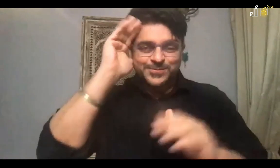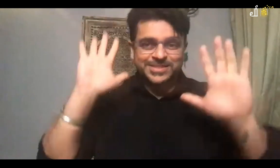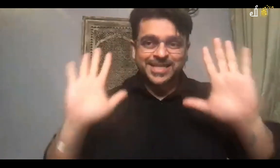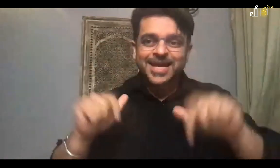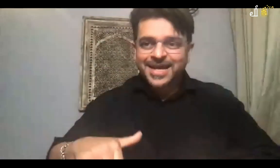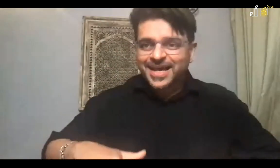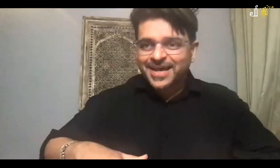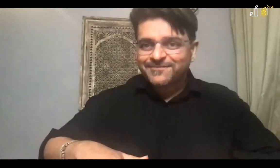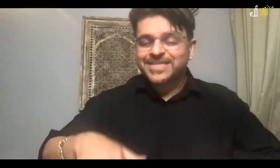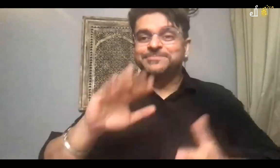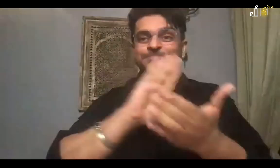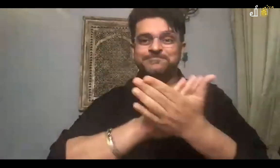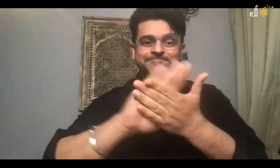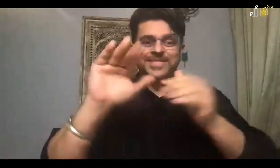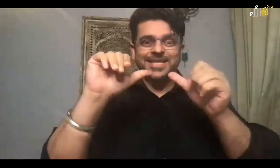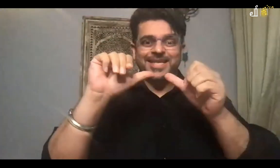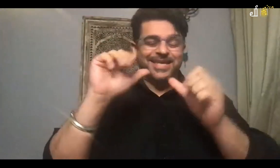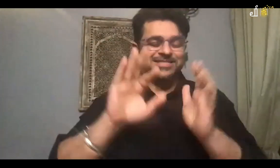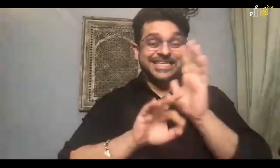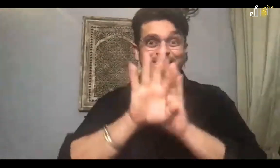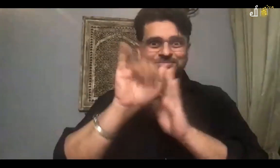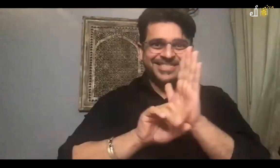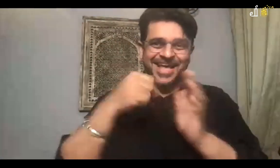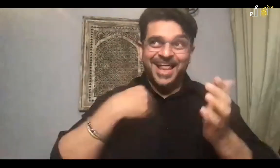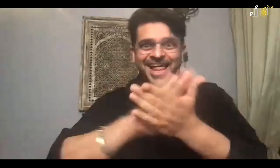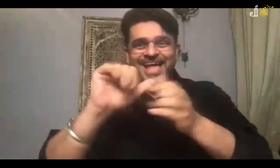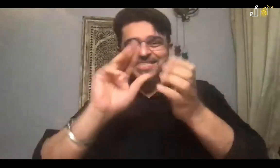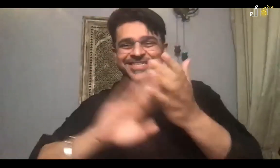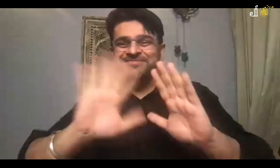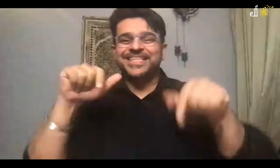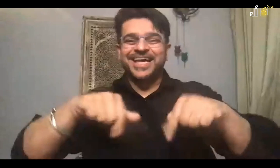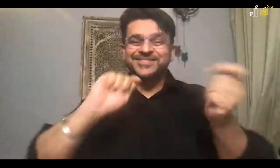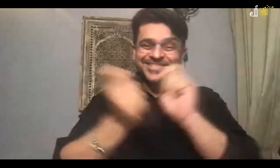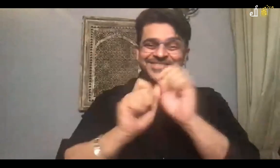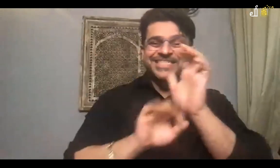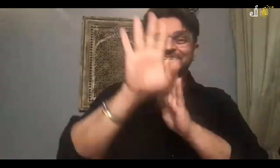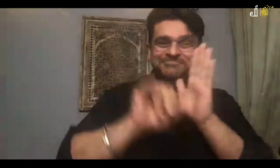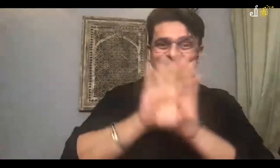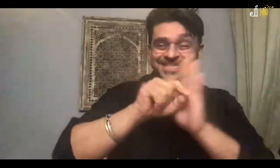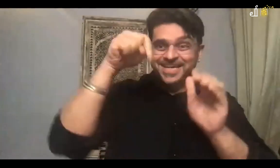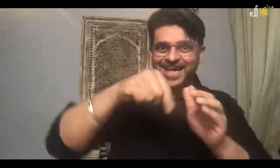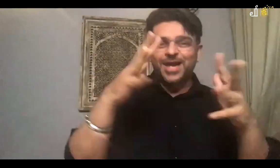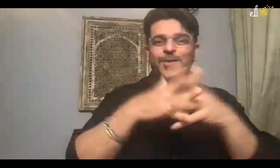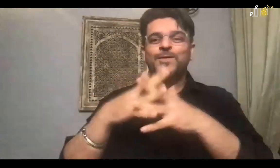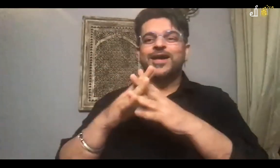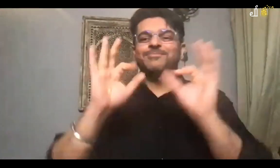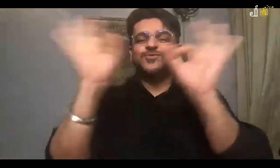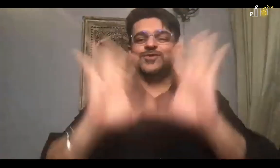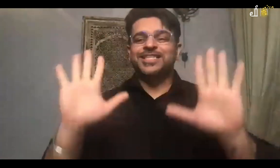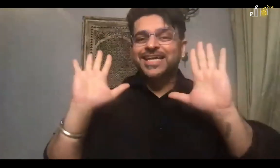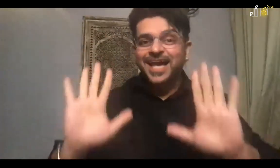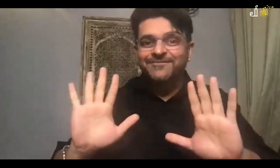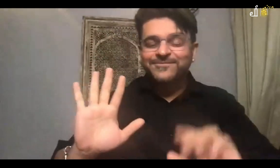the interesting news, the exciting news. We are the Here a Million. I am used to saying HAM. Let's just stick to the